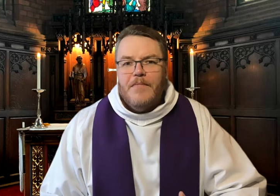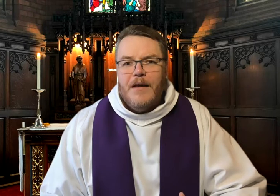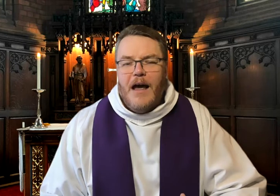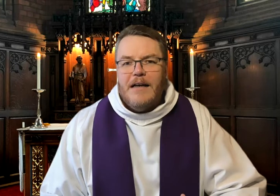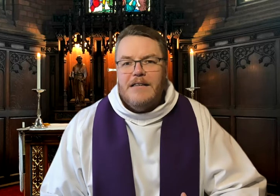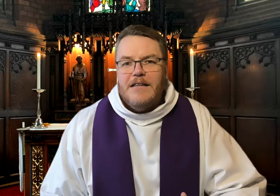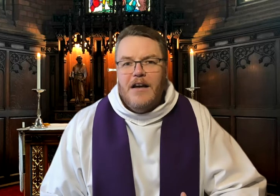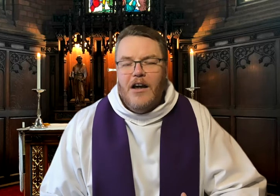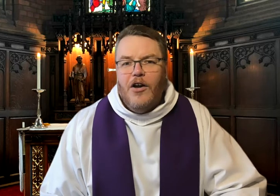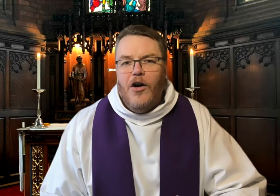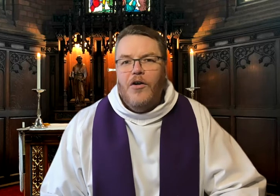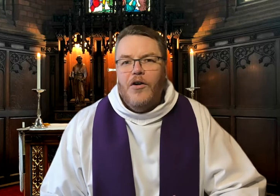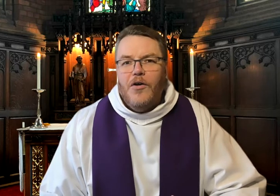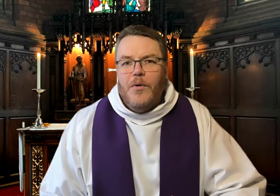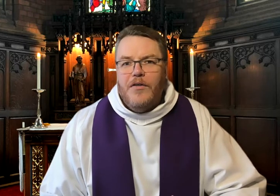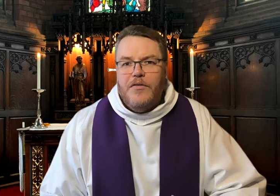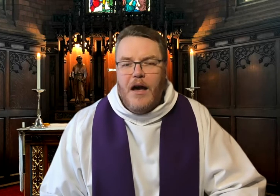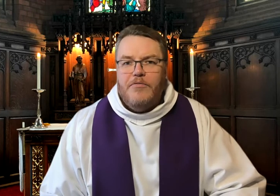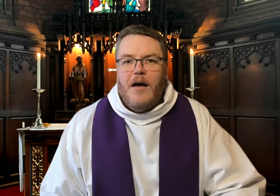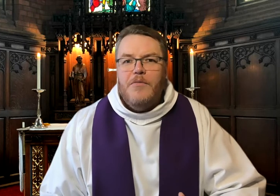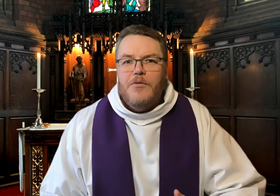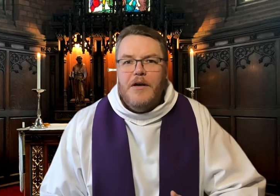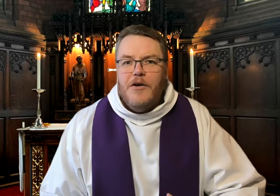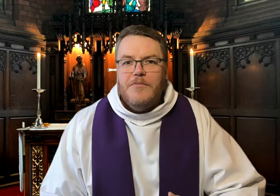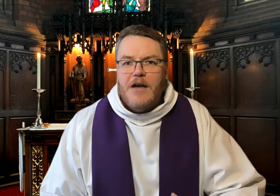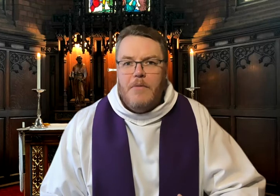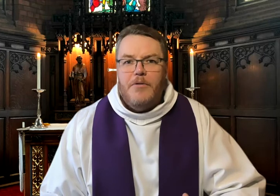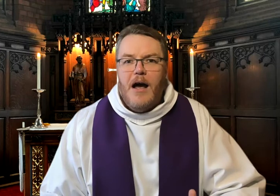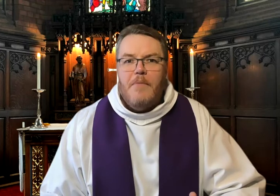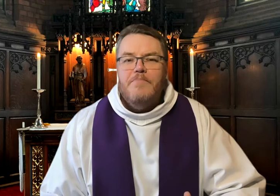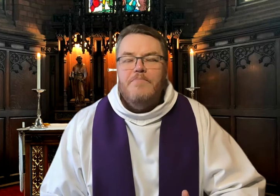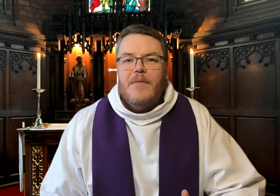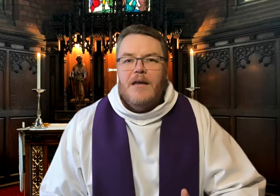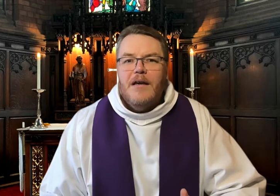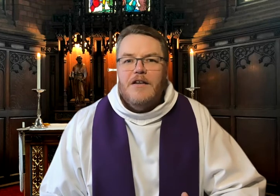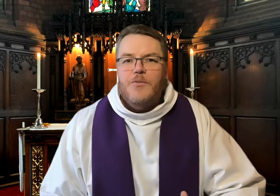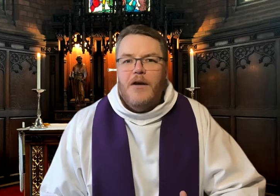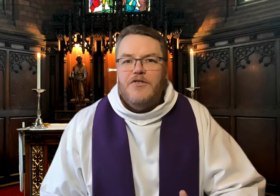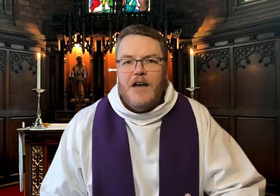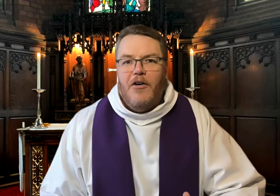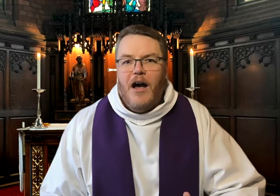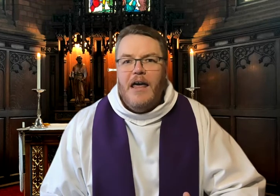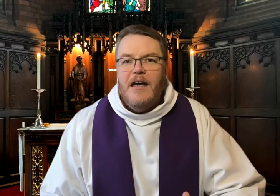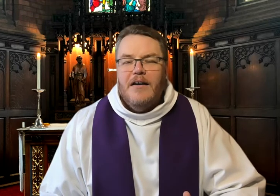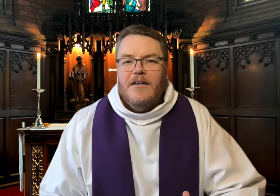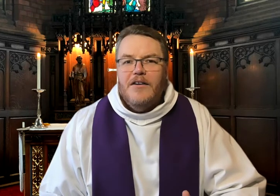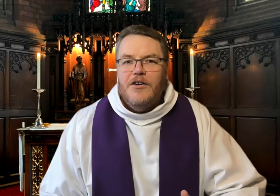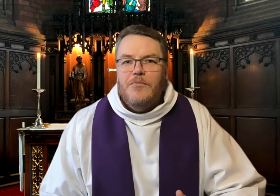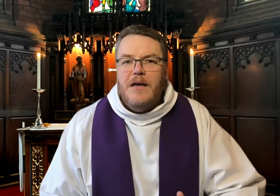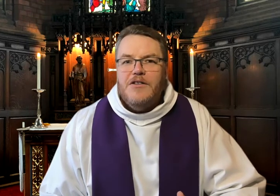And along with Avram, who becomes Abraham, his wife Sarai, who means the